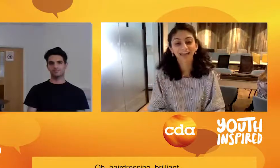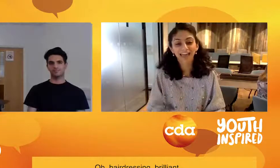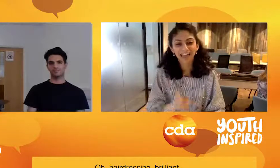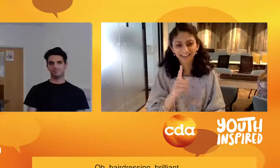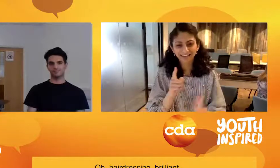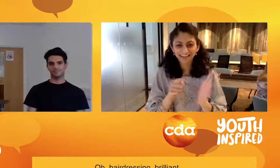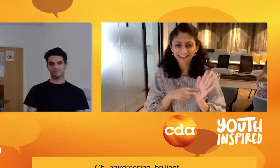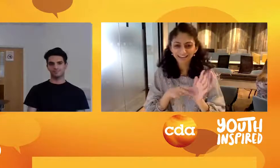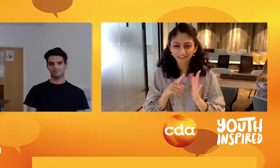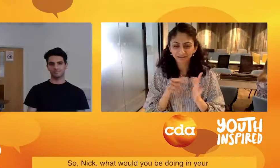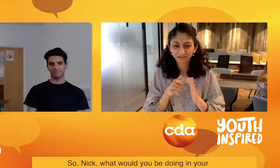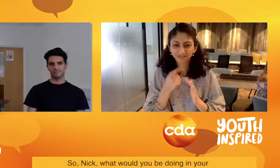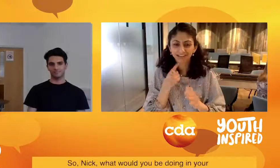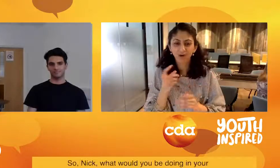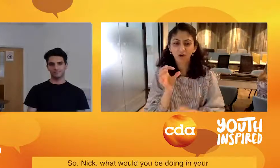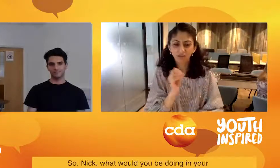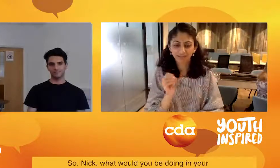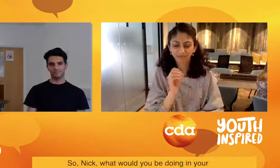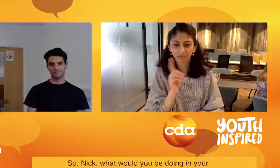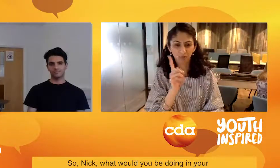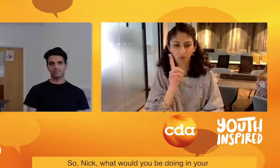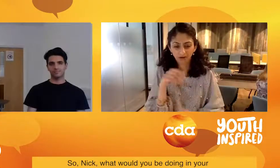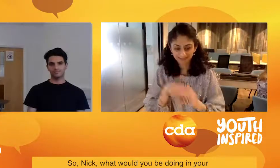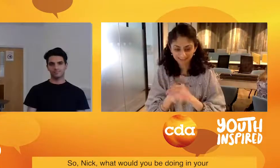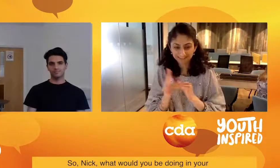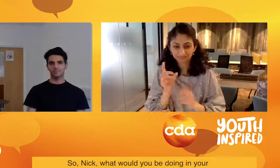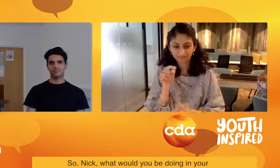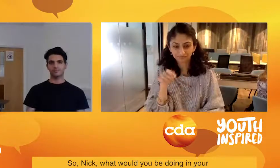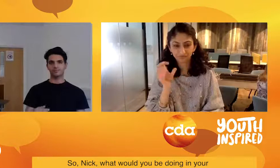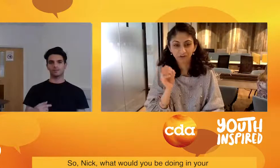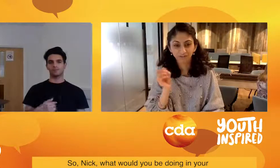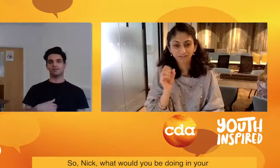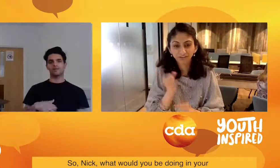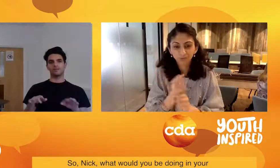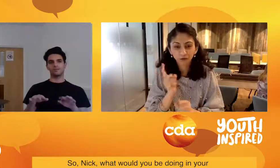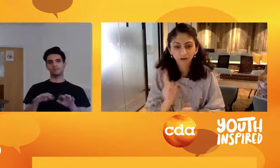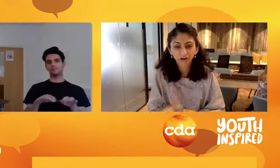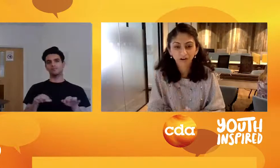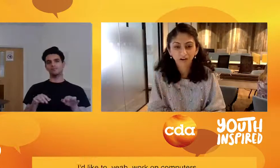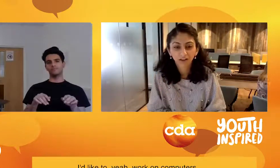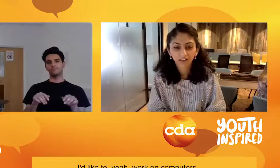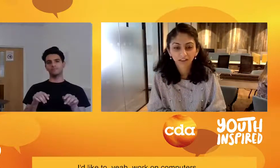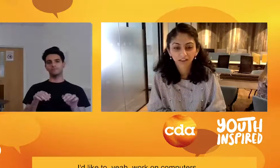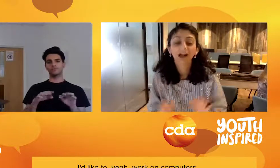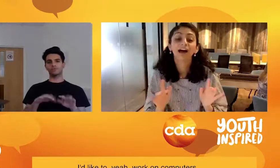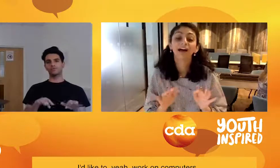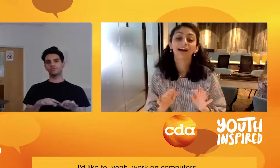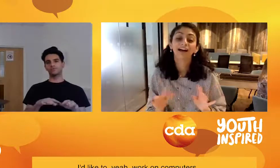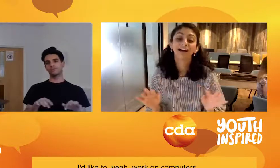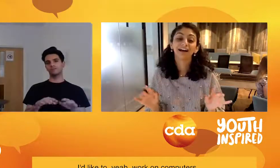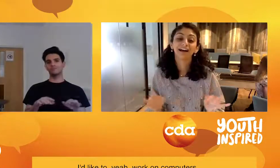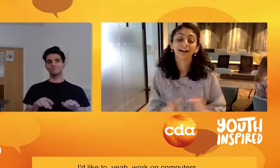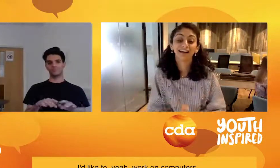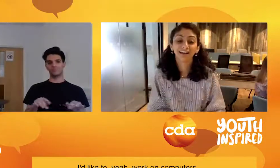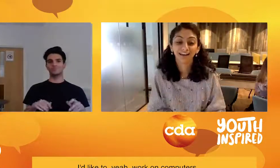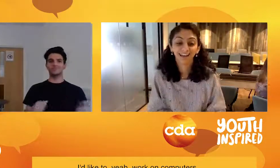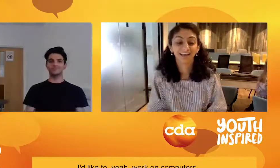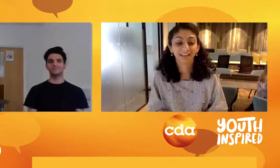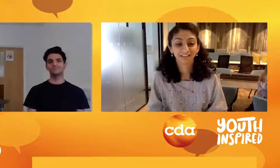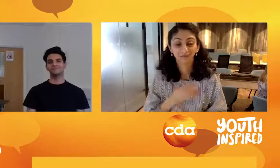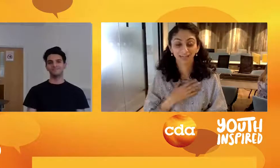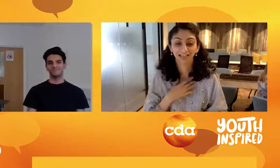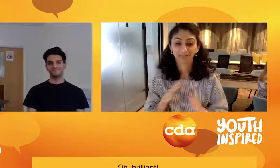Oh, hairdressing, brilliant. So Nick, what would you be doing in your office? I'd like to work on